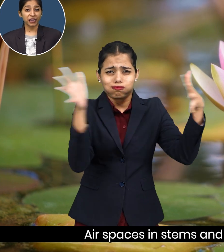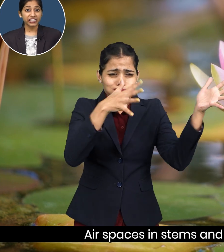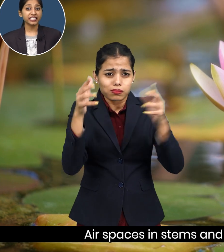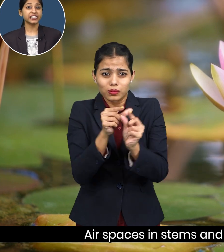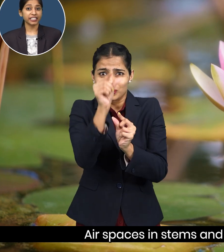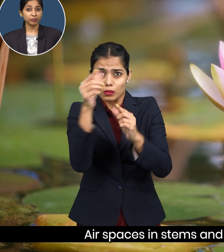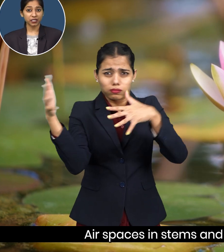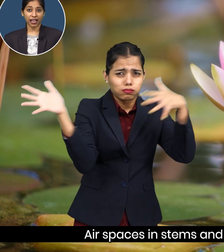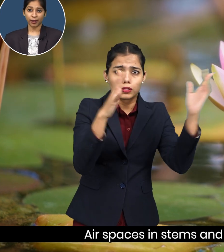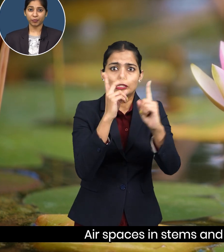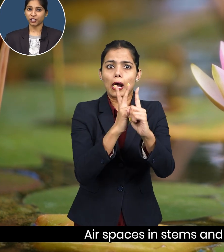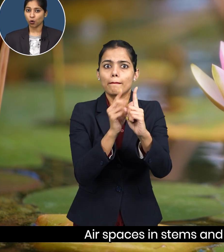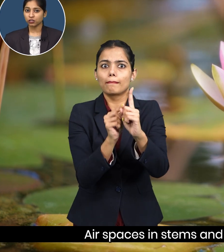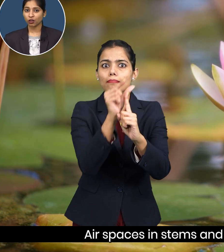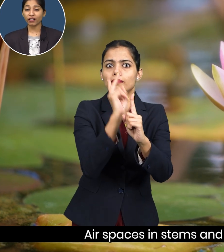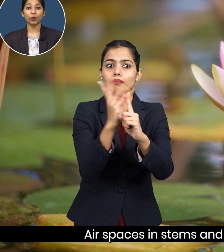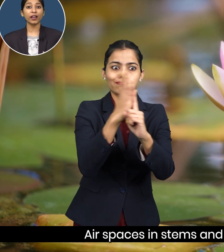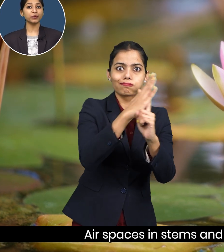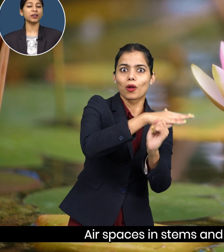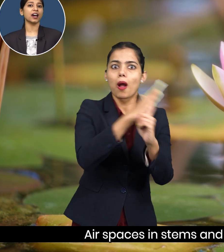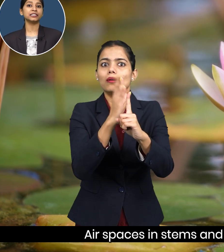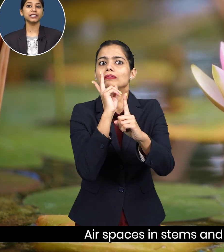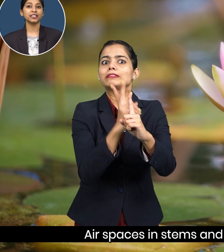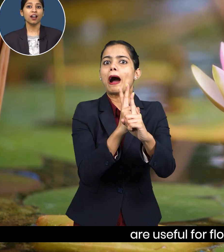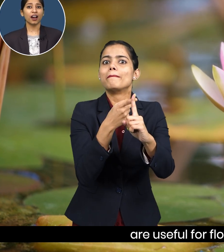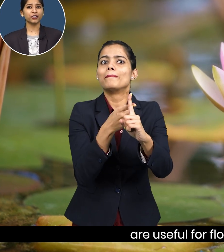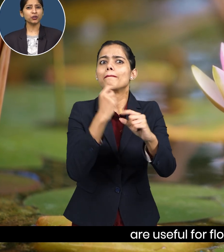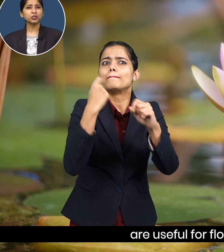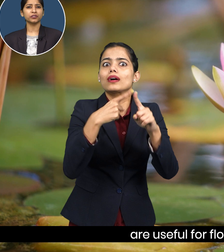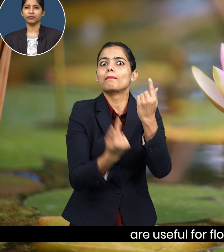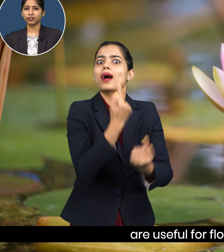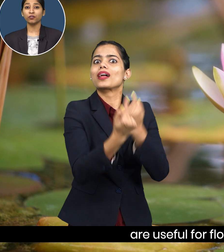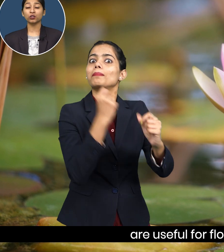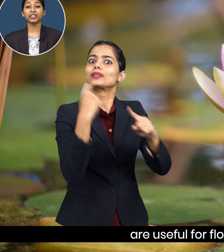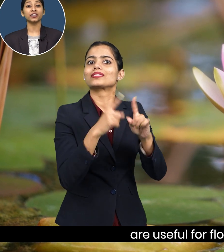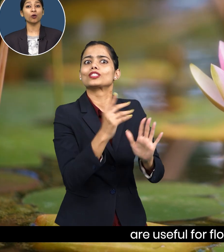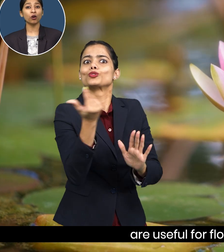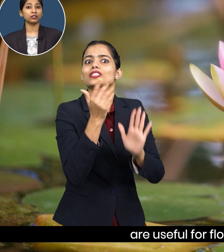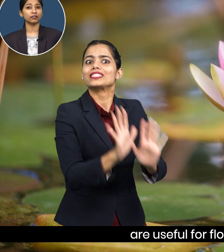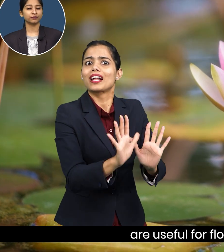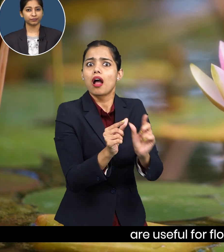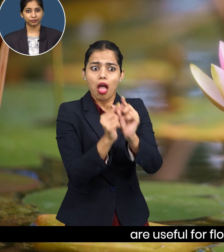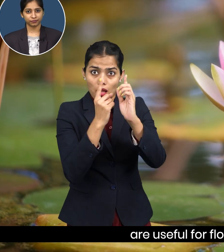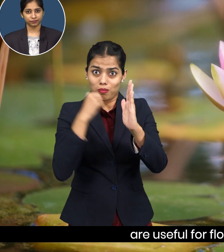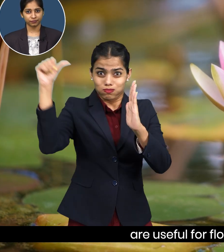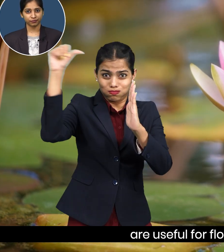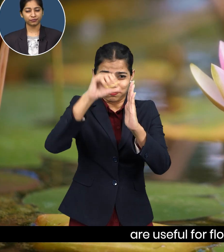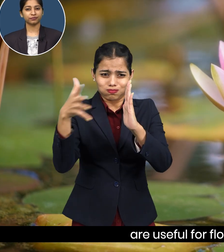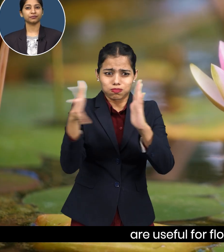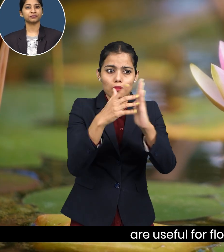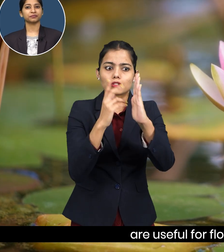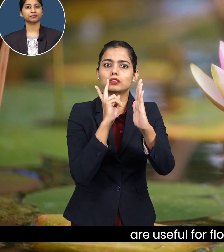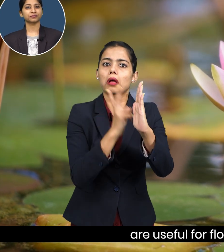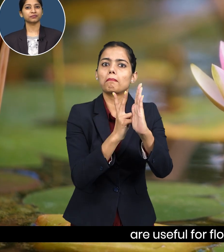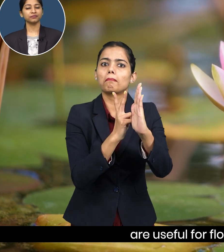Air spaces in stems and petioles of aquatic plants are useful for floating in the water.